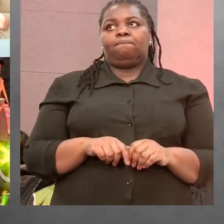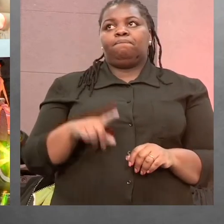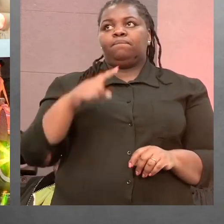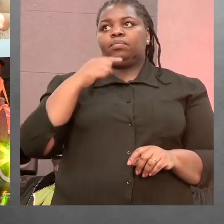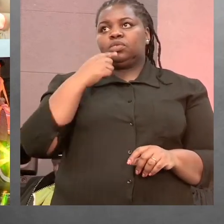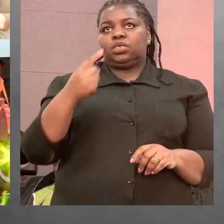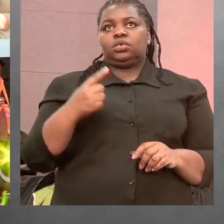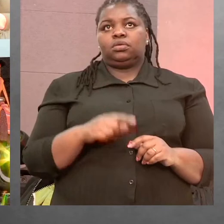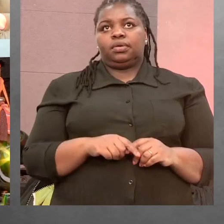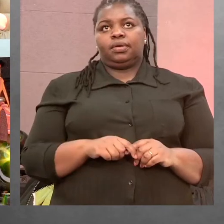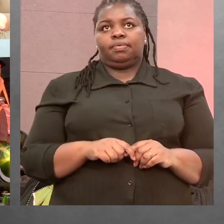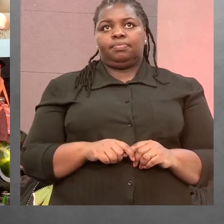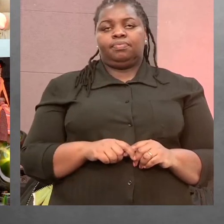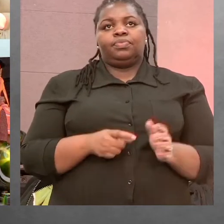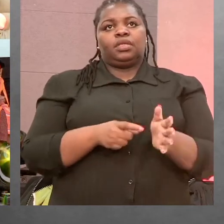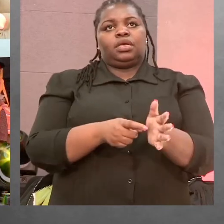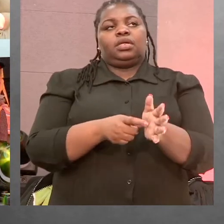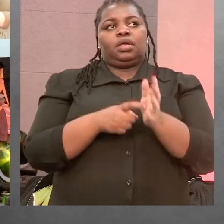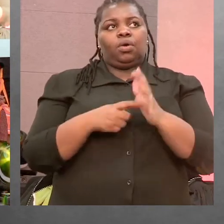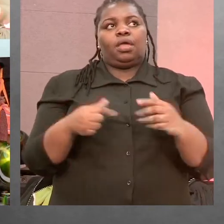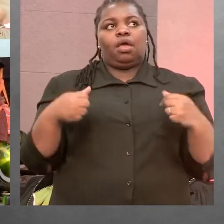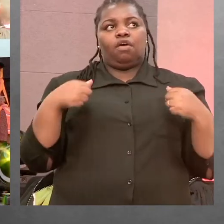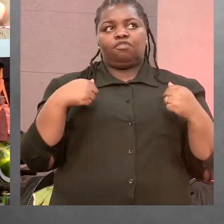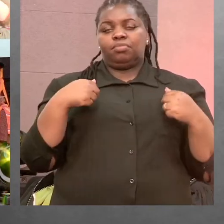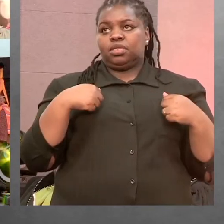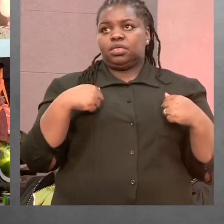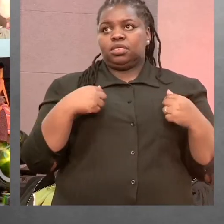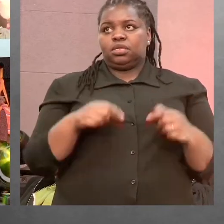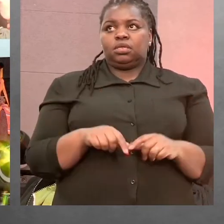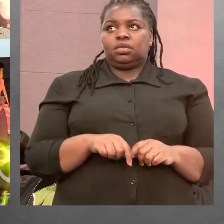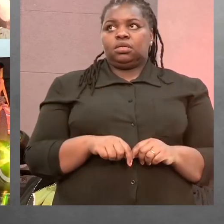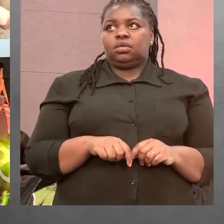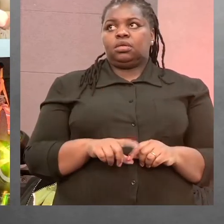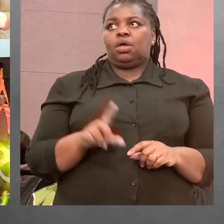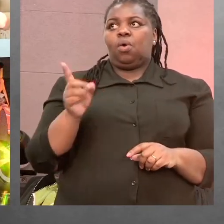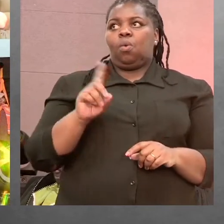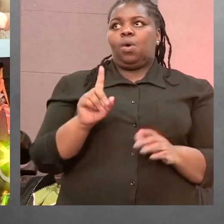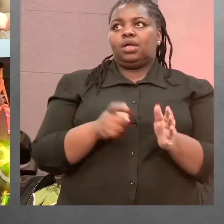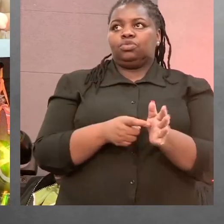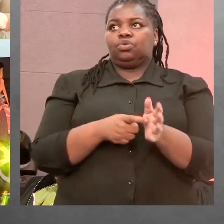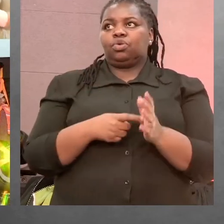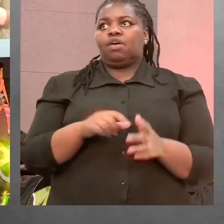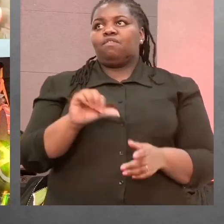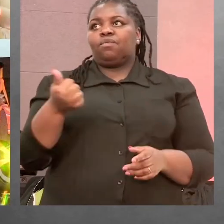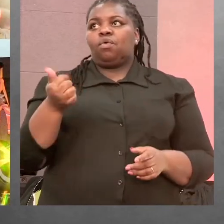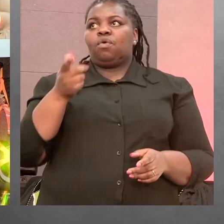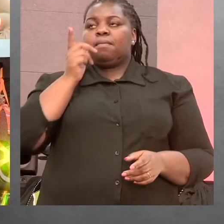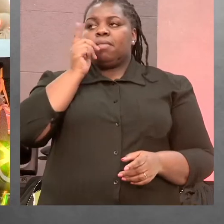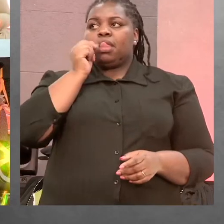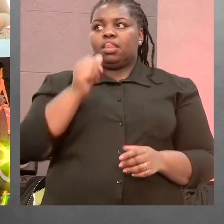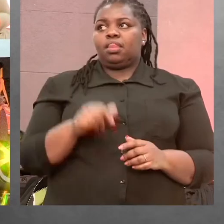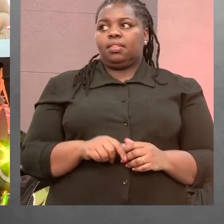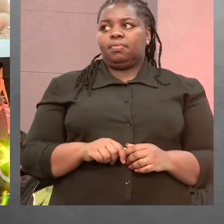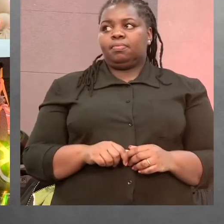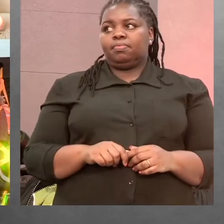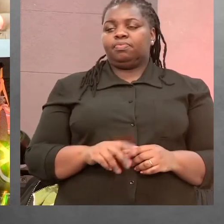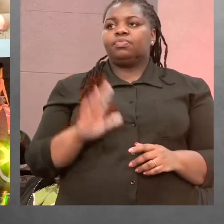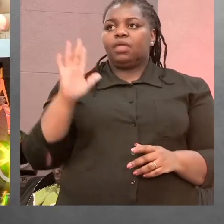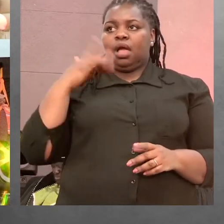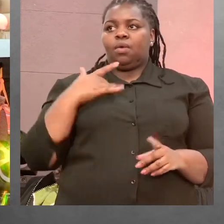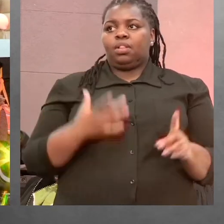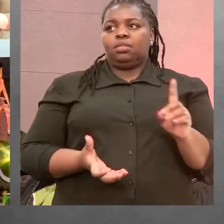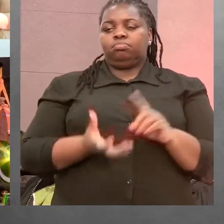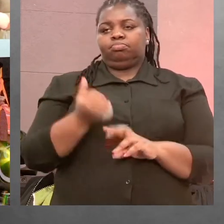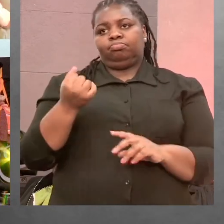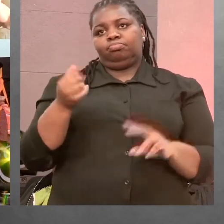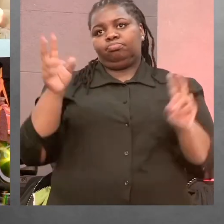saying, "Require of me what you require of a man. I will fulfill it,"